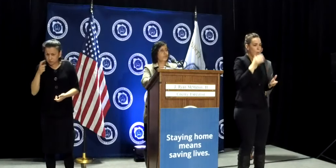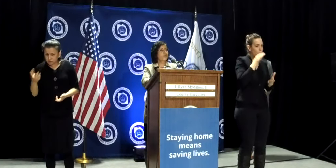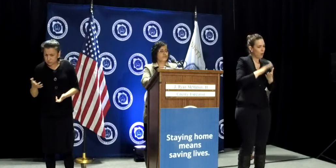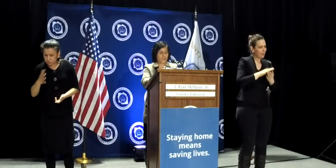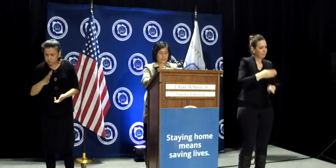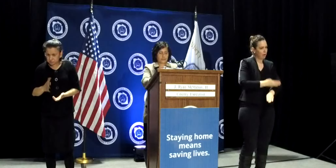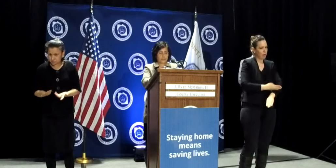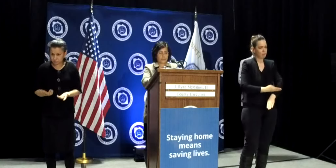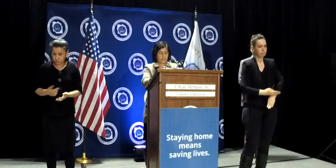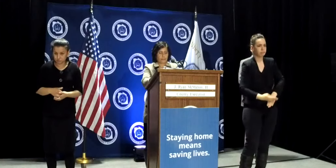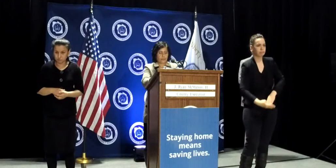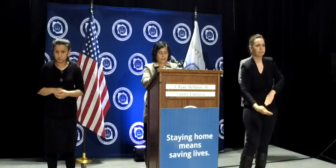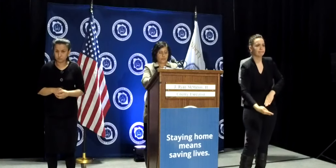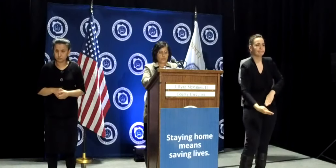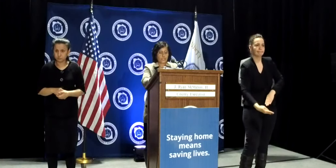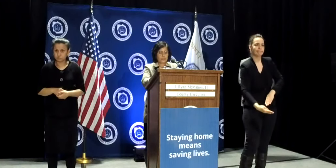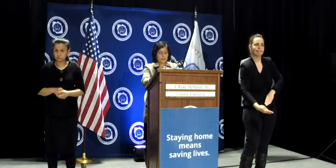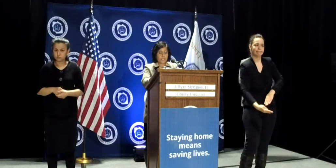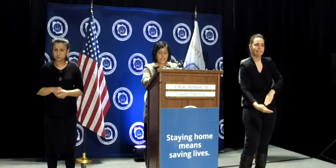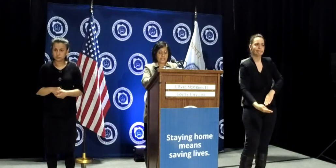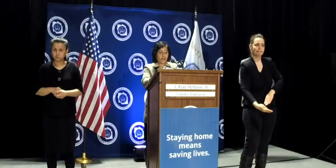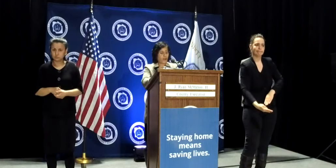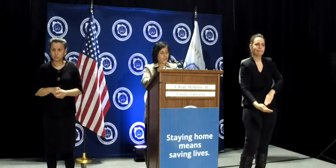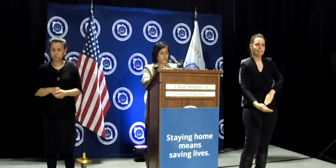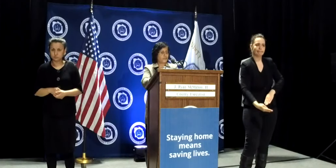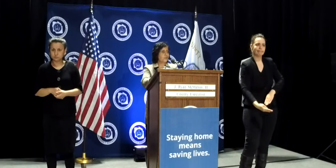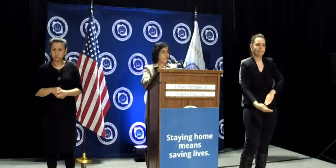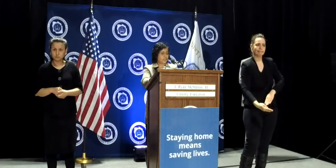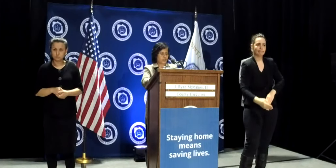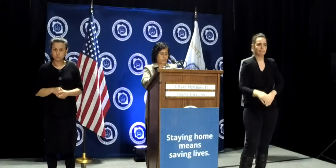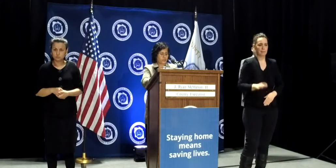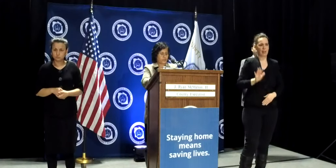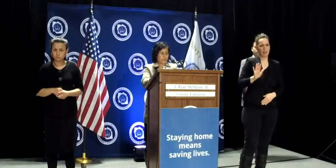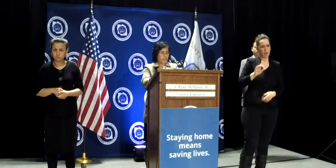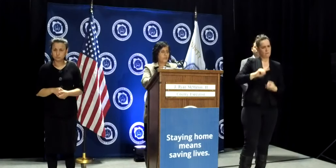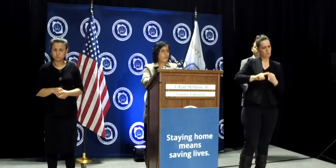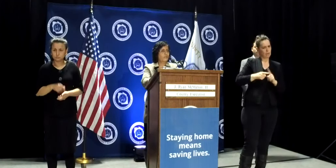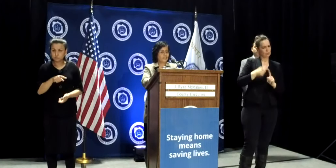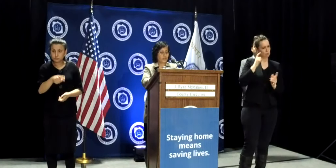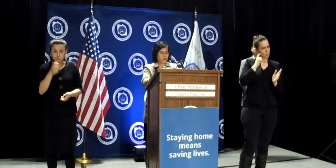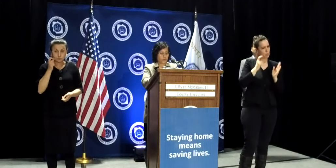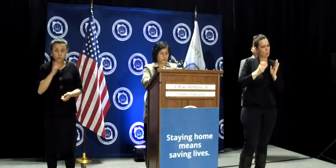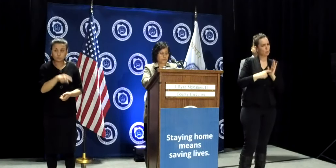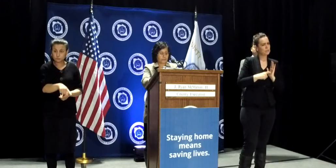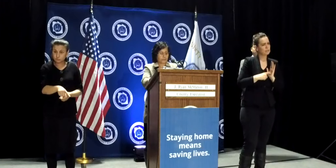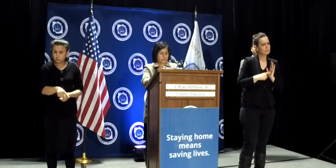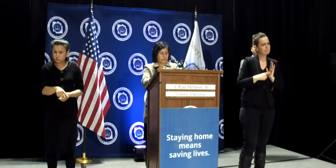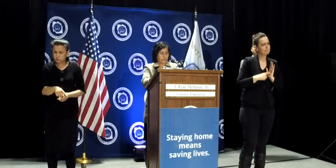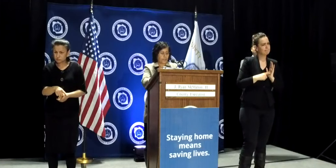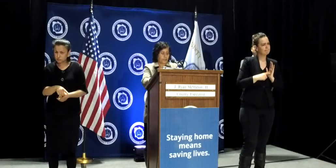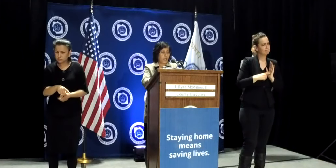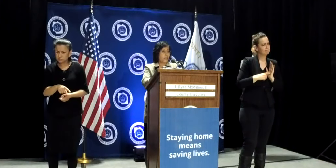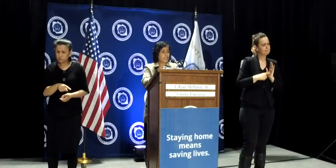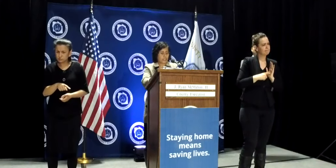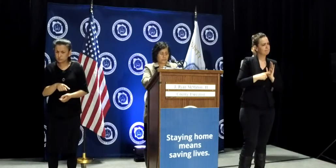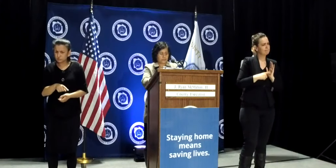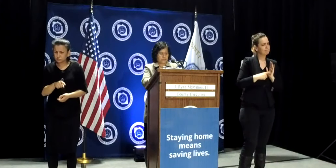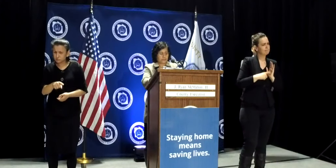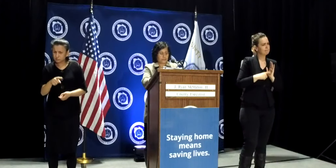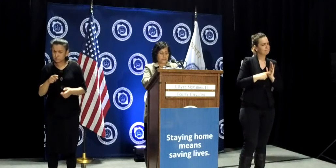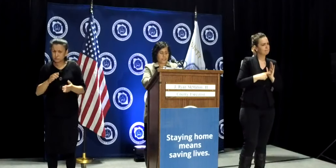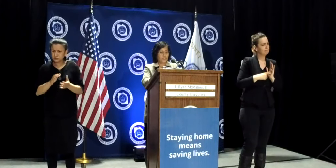of his close friends, who he played cards with few days ago, and one of their homes, are